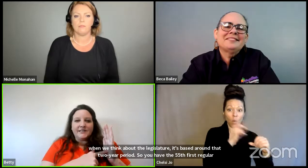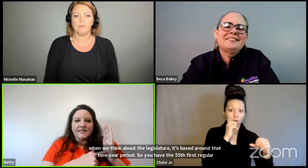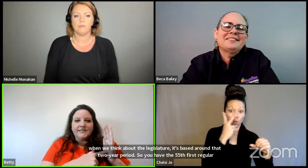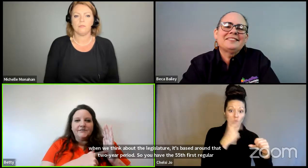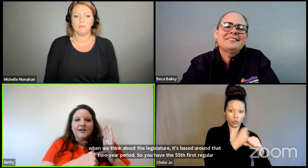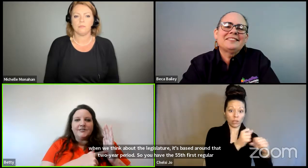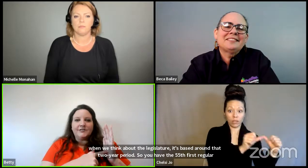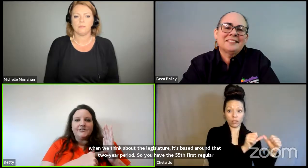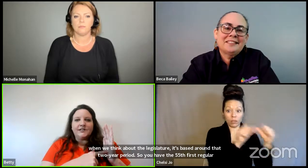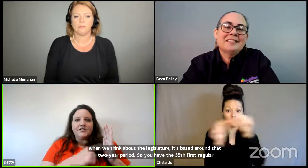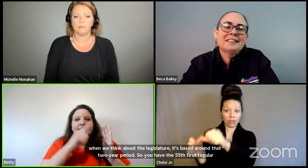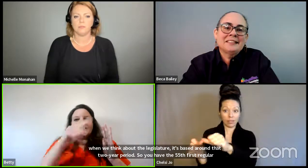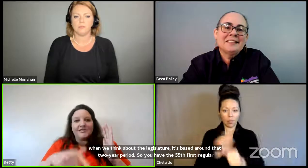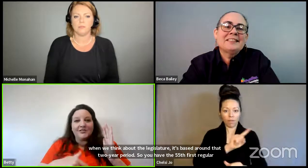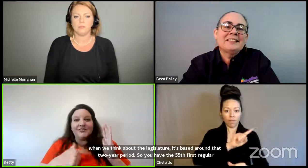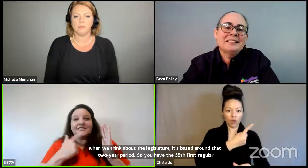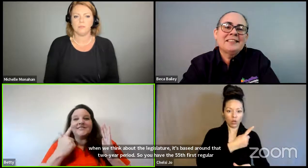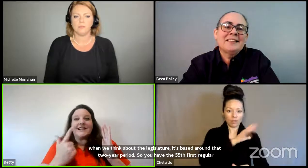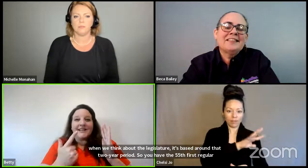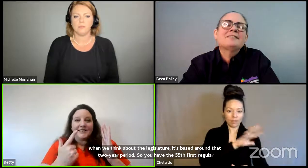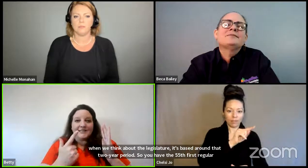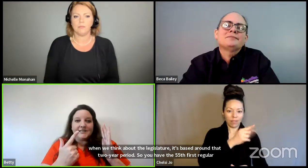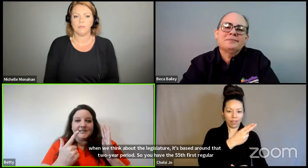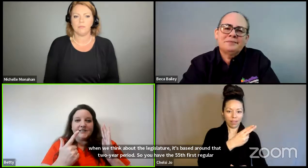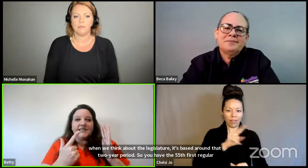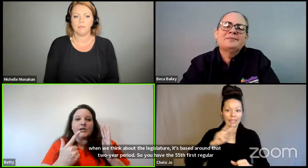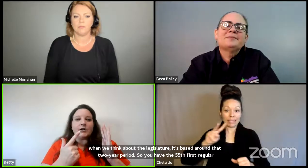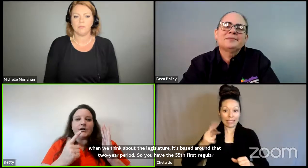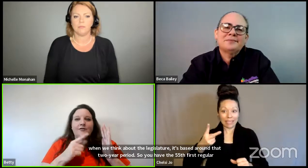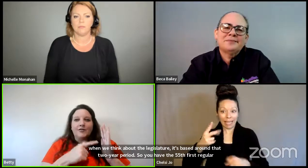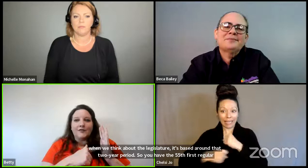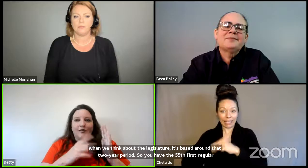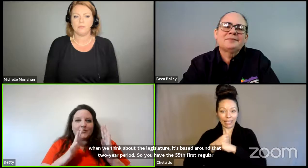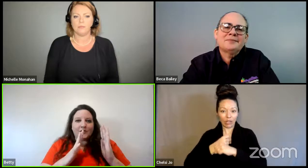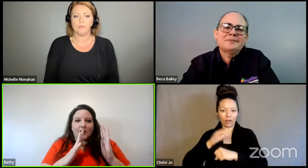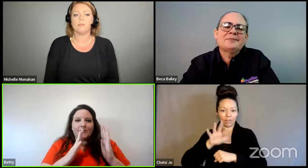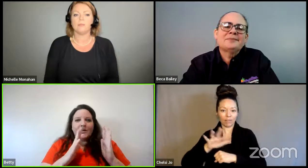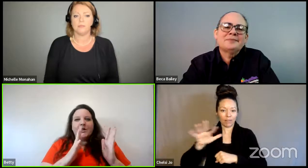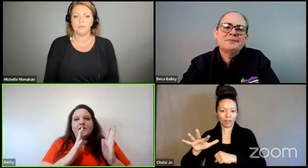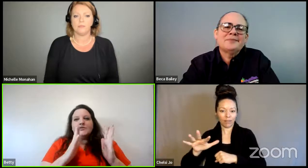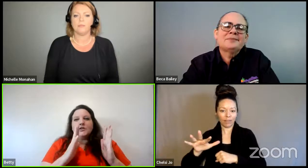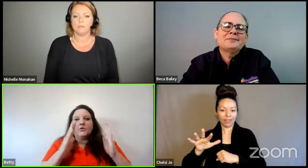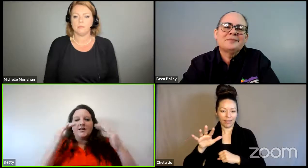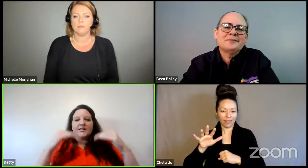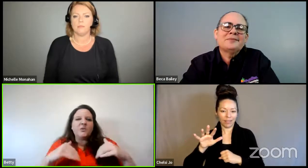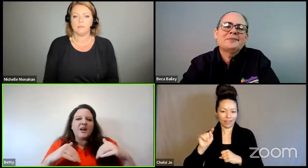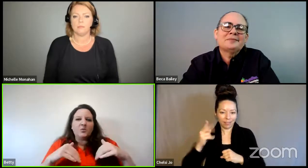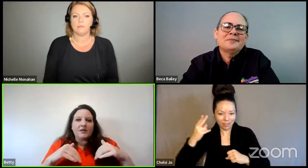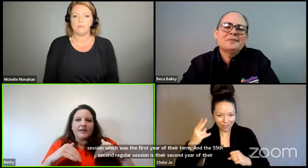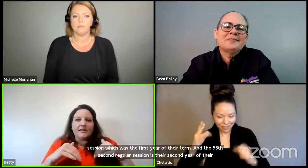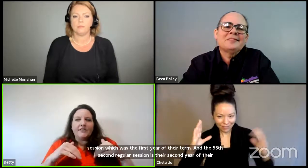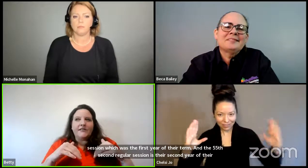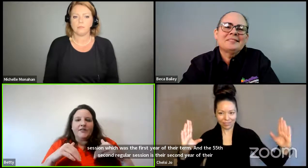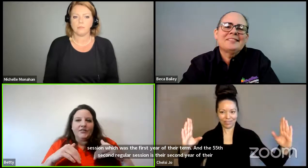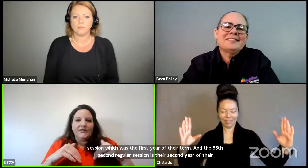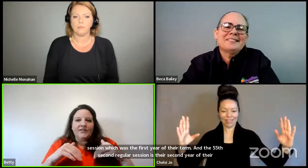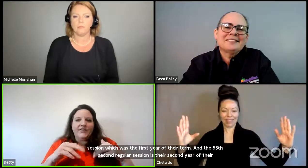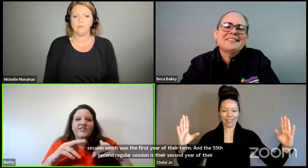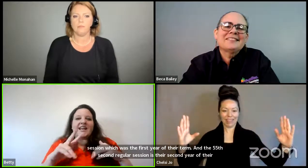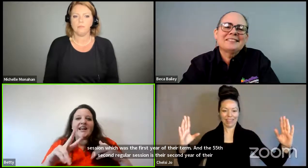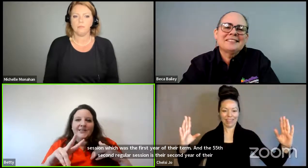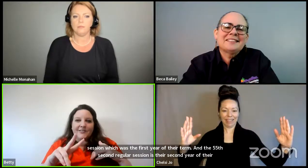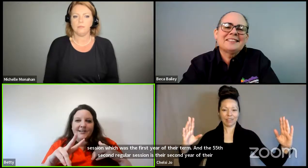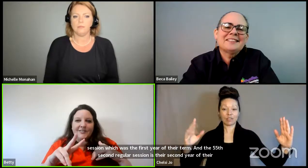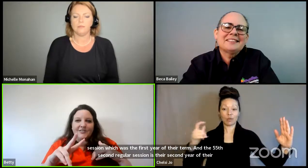second regular session is their second year of their first term. So that's why we're in the